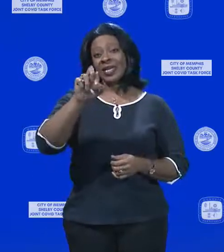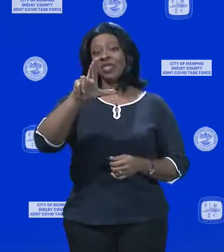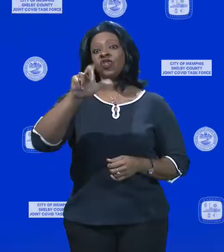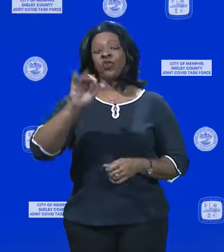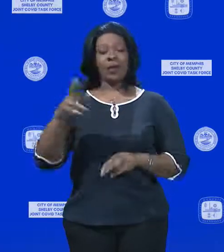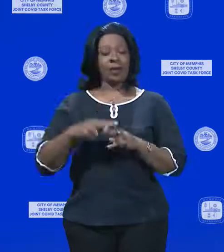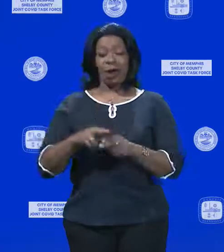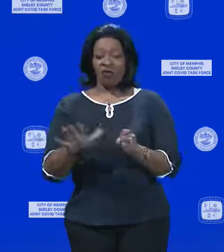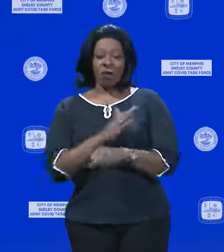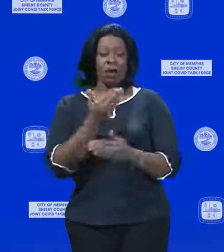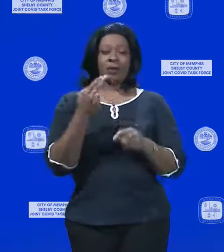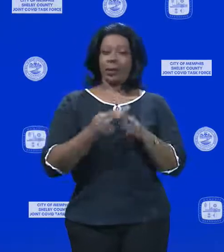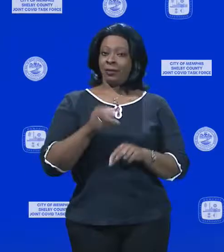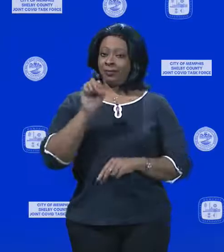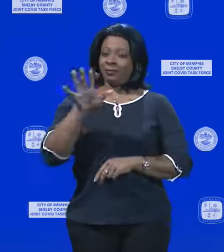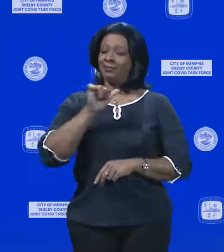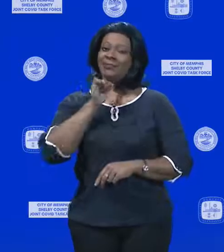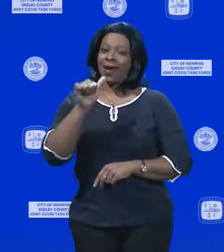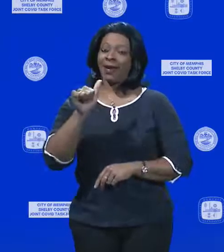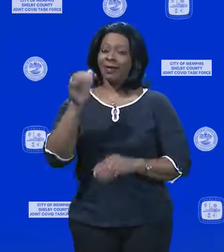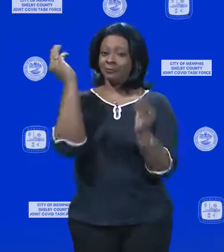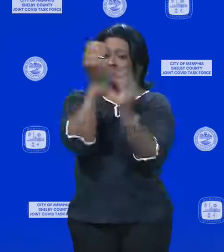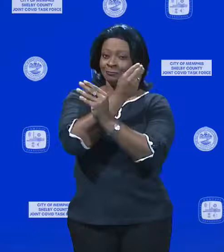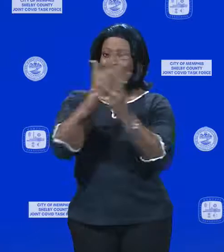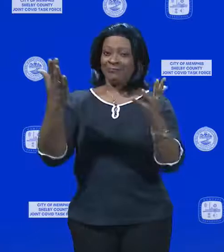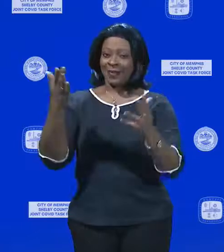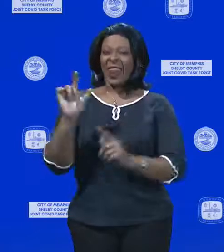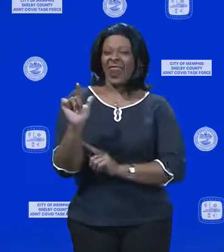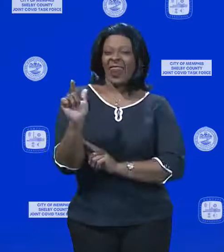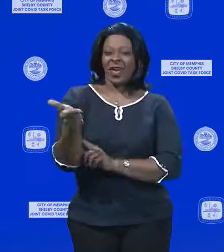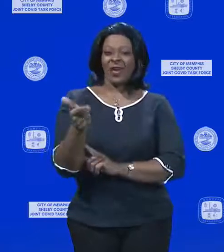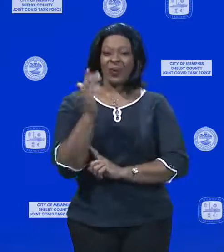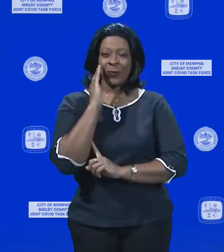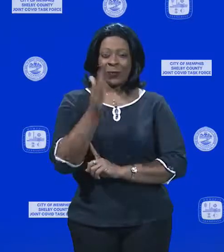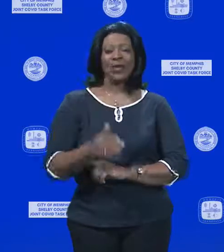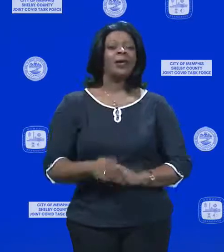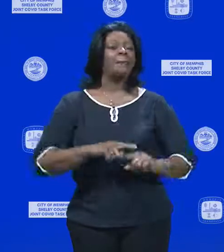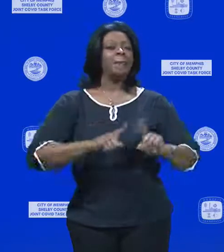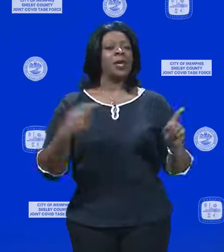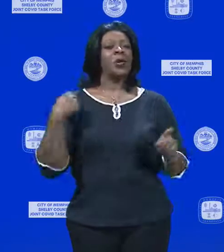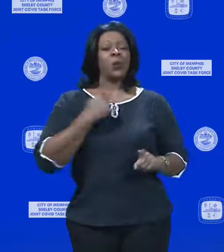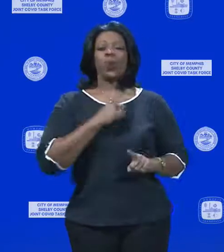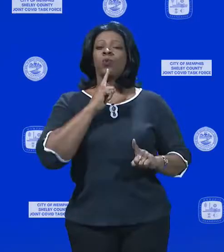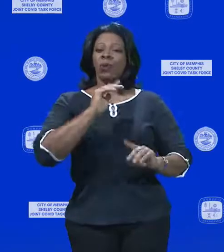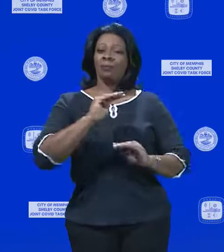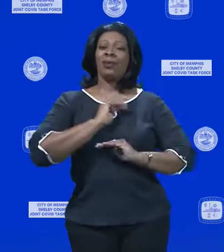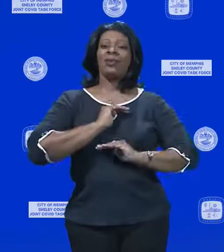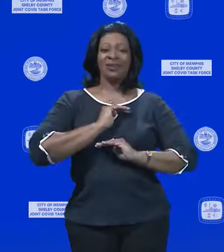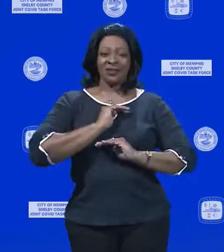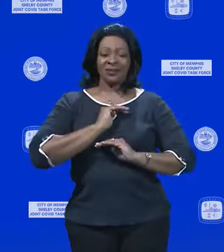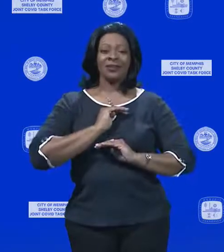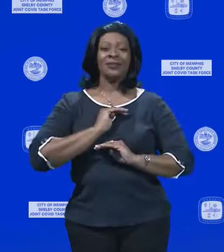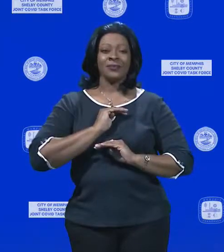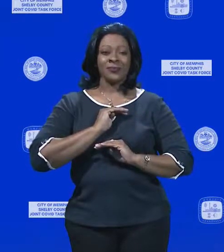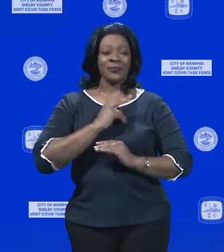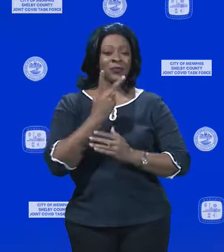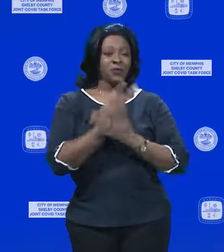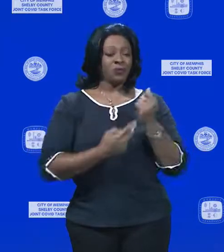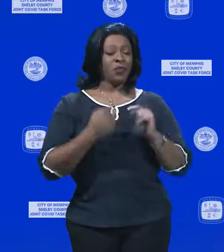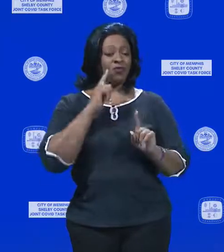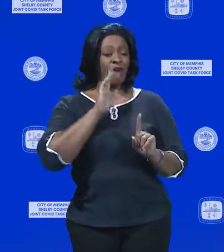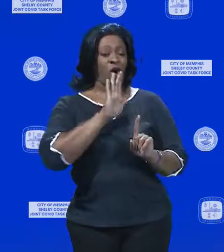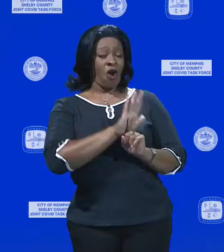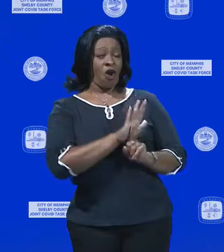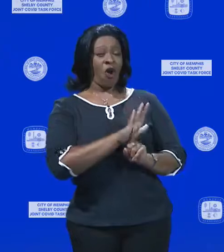and we'll give her full name here. There will be a release coming out later on. But we are very pleased, both for